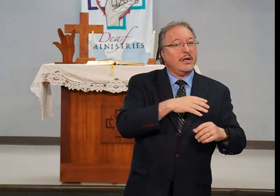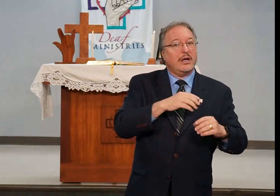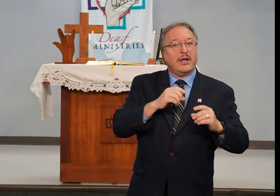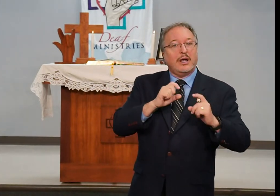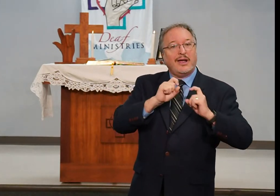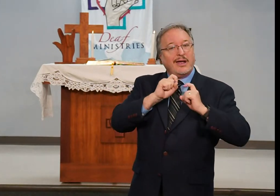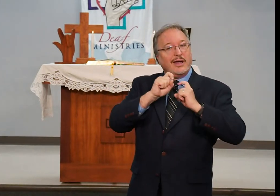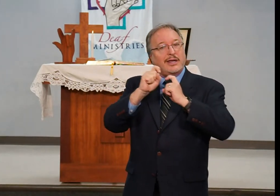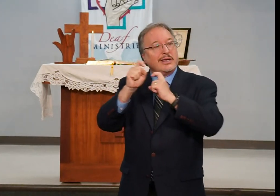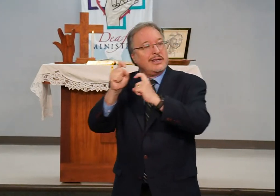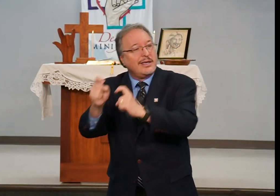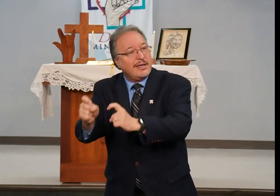the women.